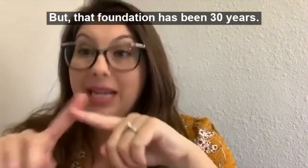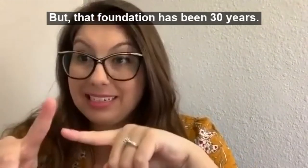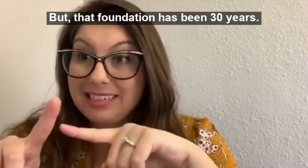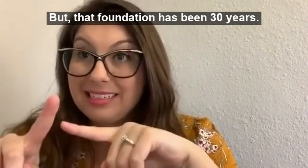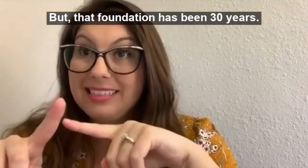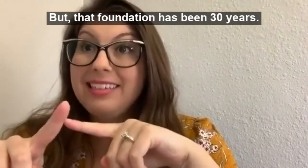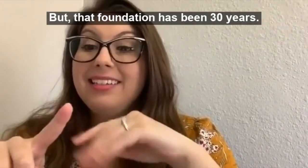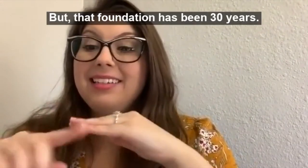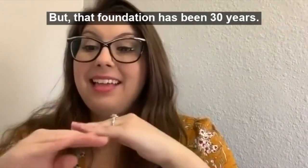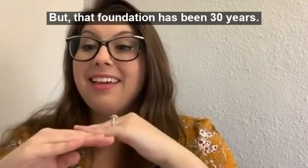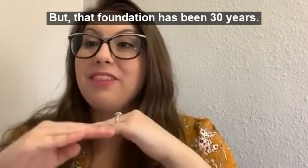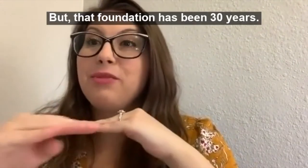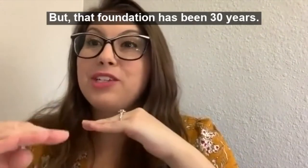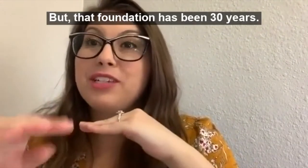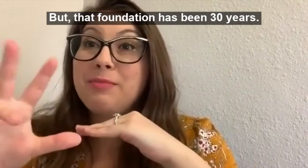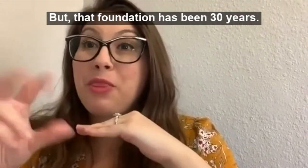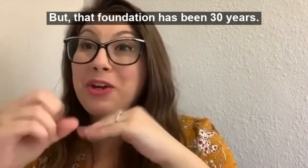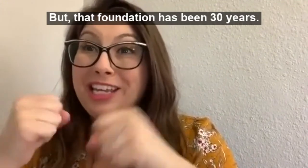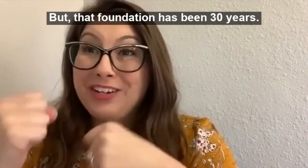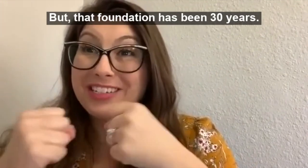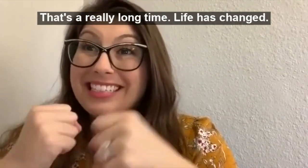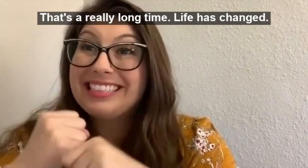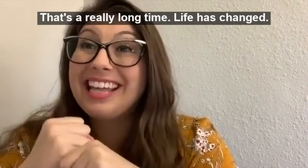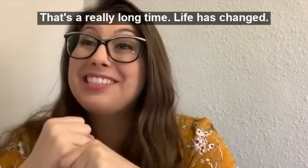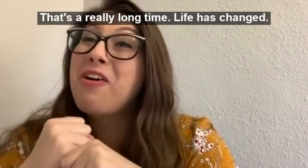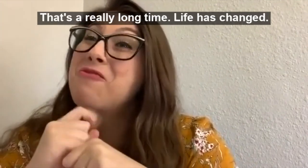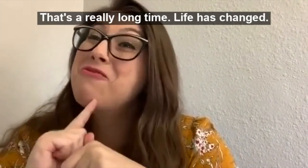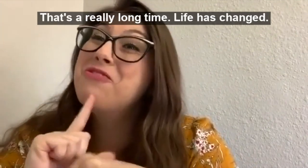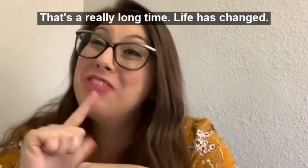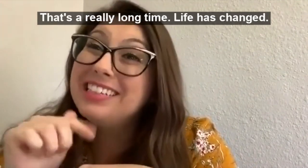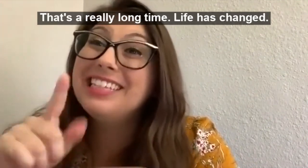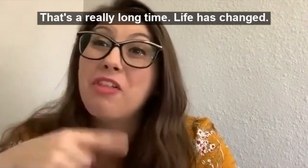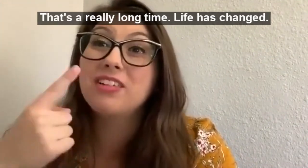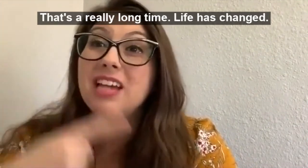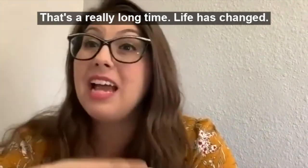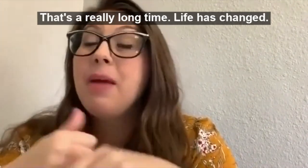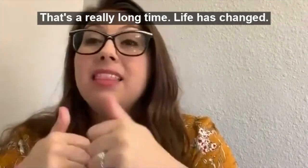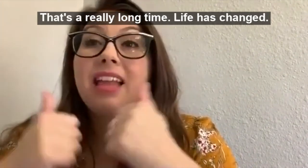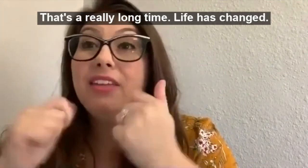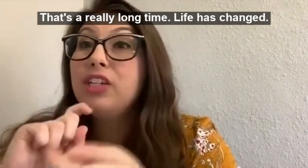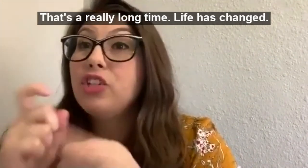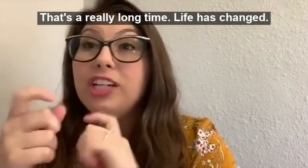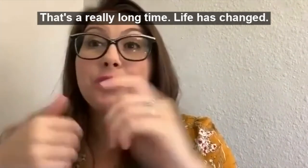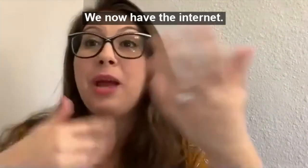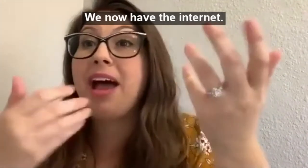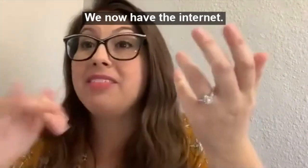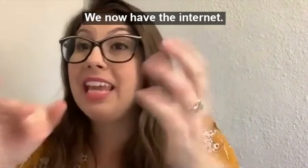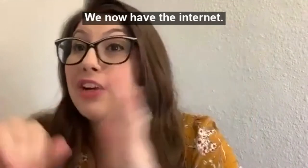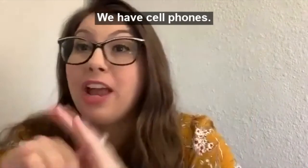But yeah, that foundation, it's been 30 years. That's a really long time. Life has changed. We now have the internet. We